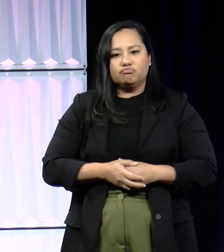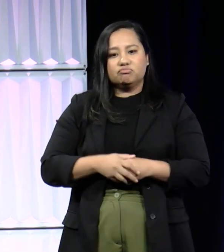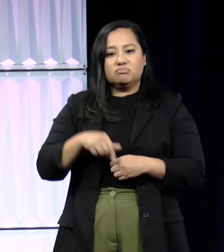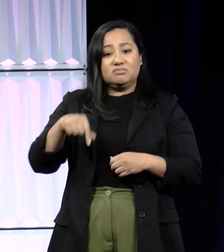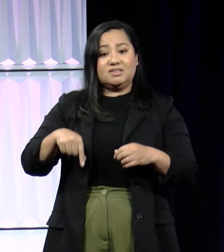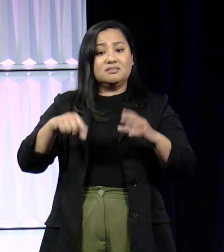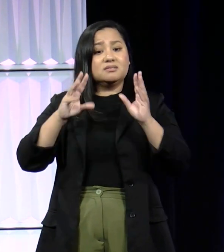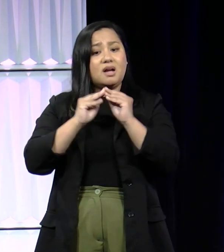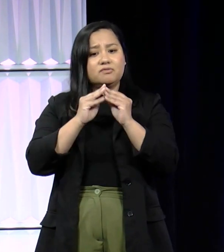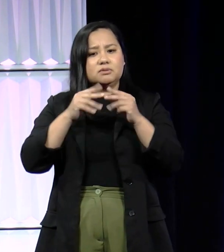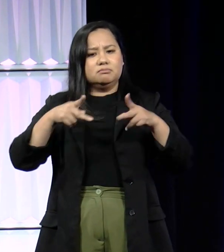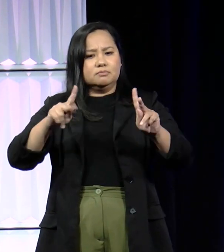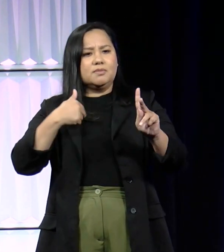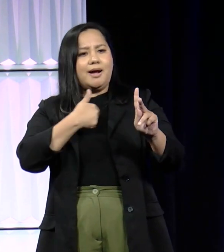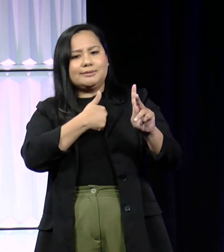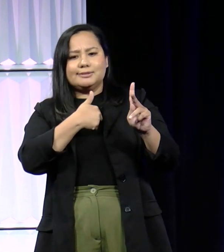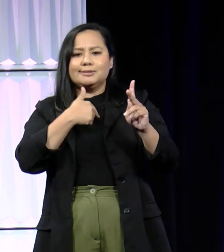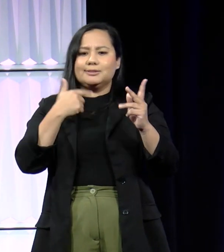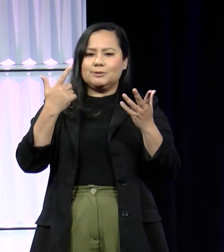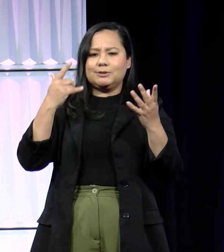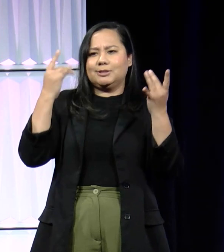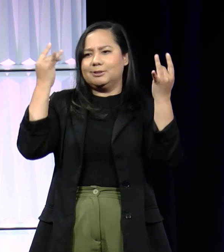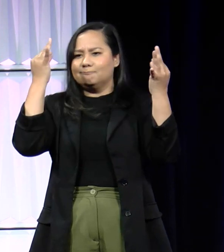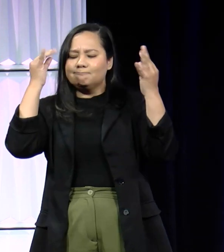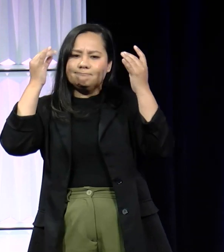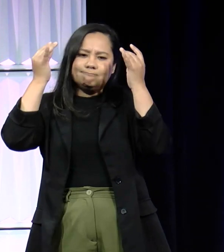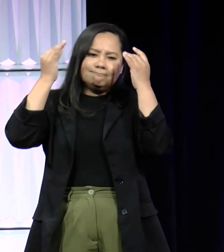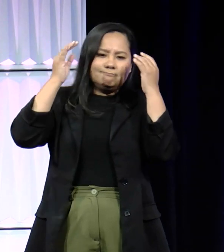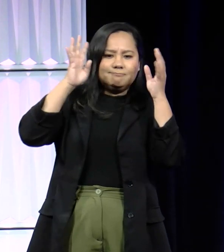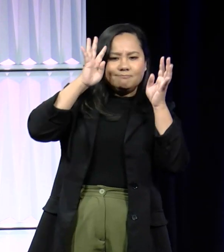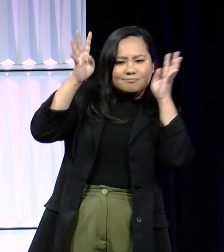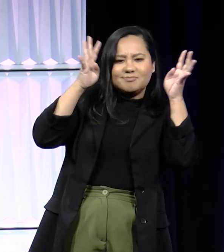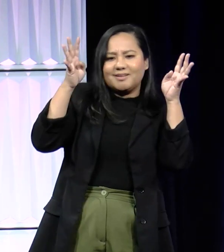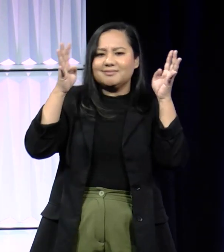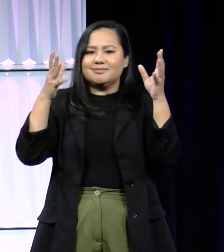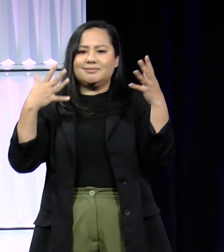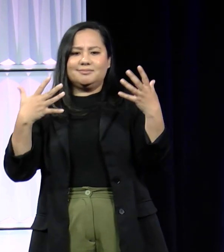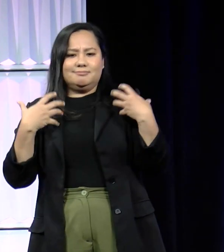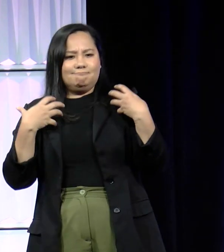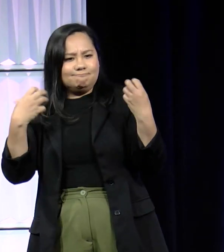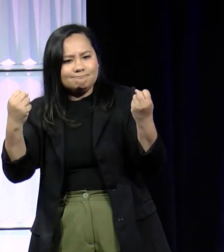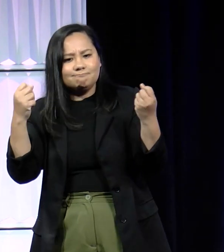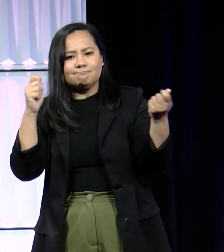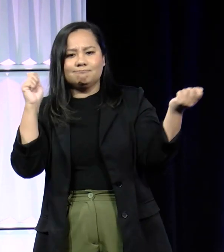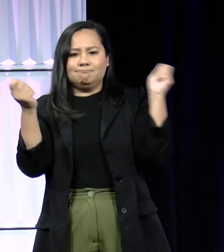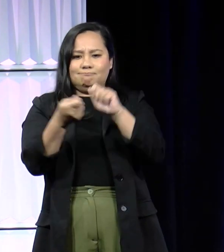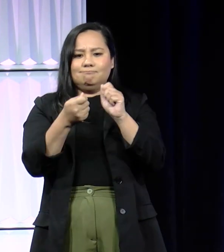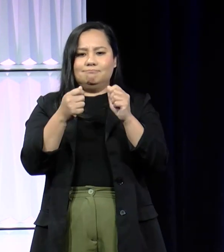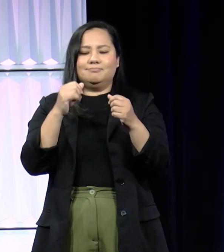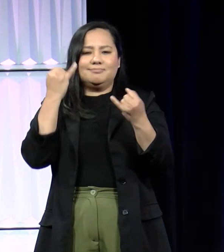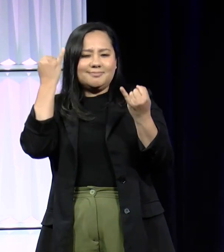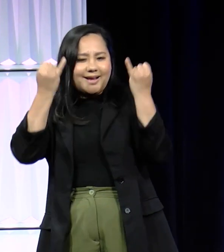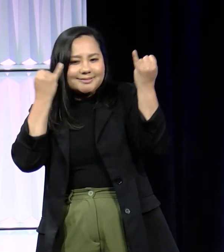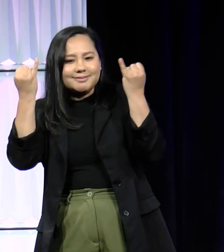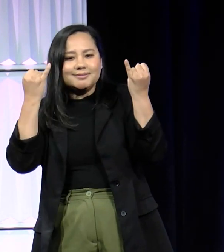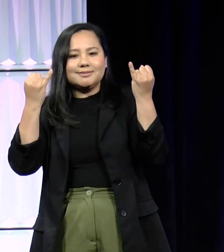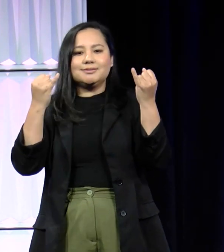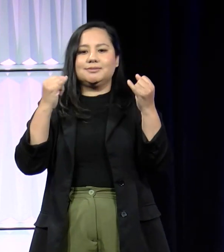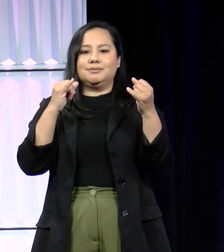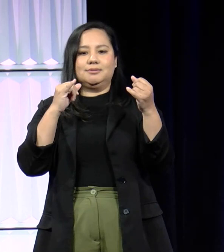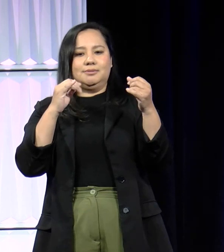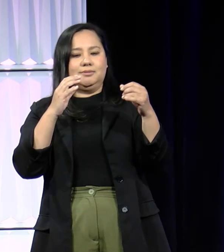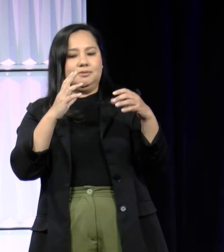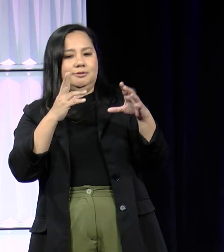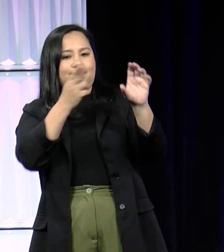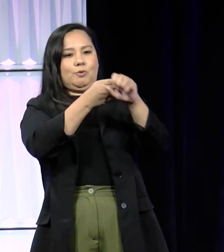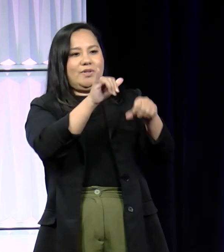to platform innovative, creative, restorative, and transformative ideas to join the call to prevent and end